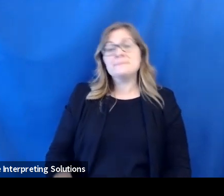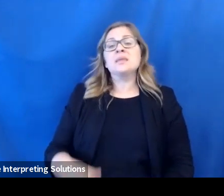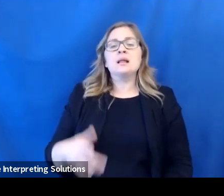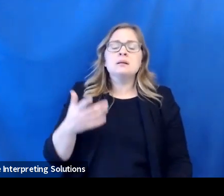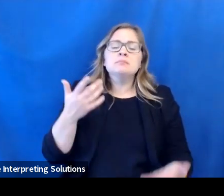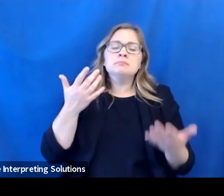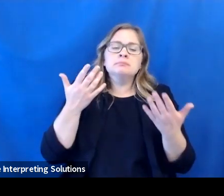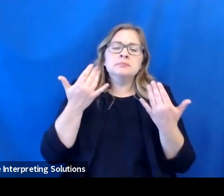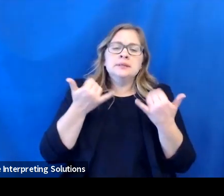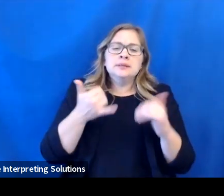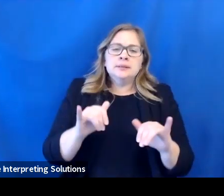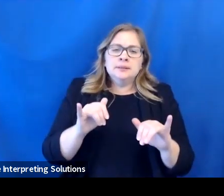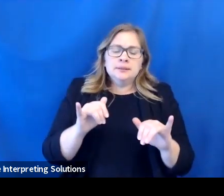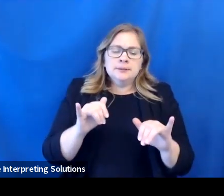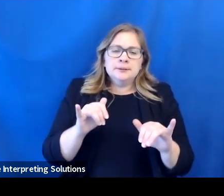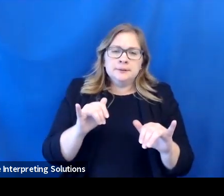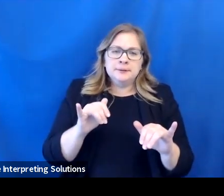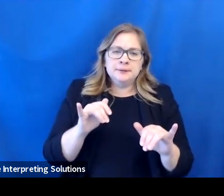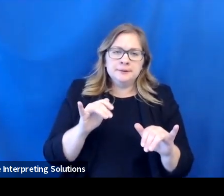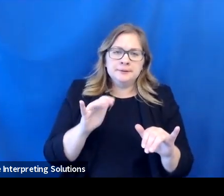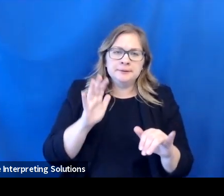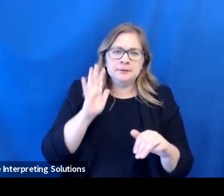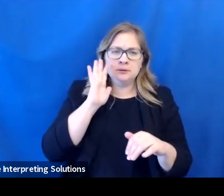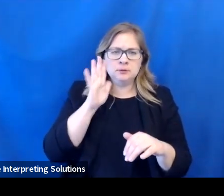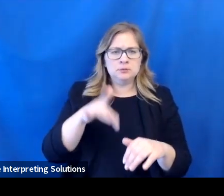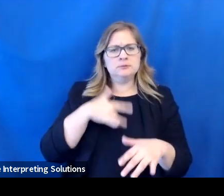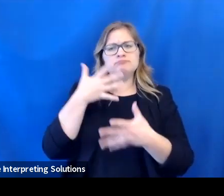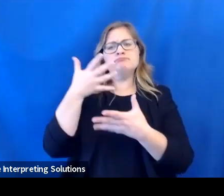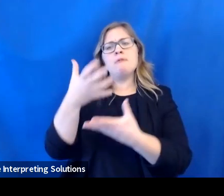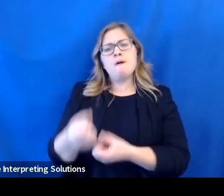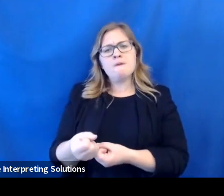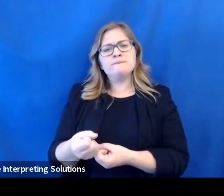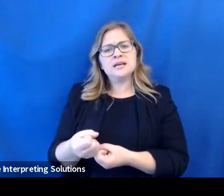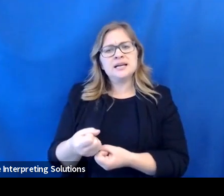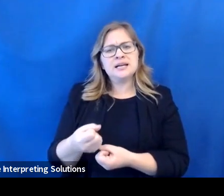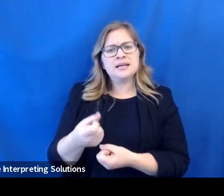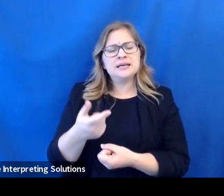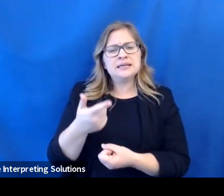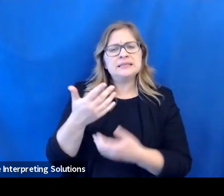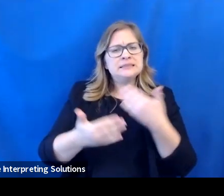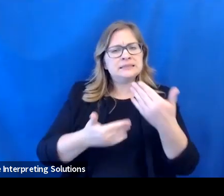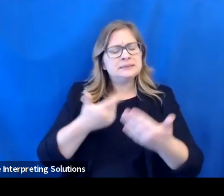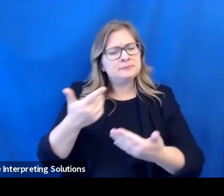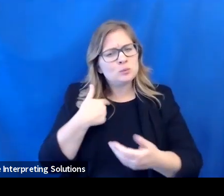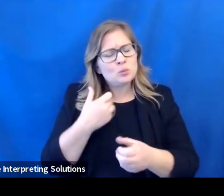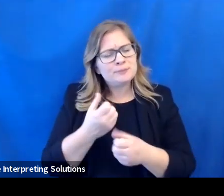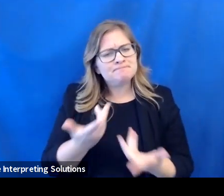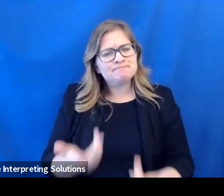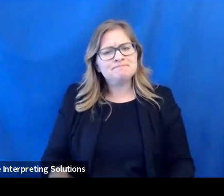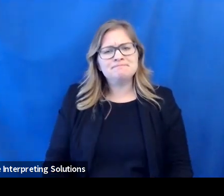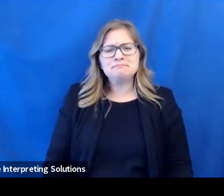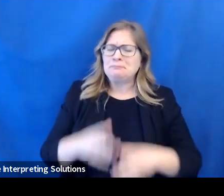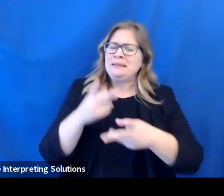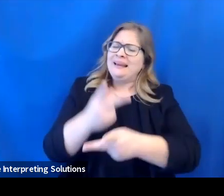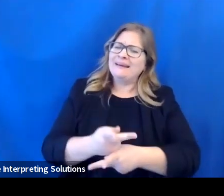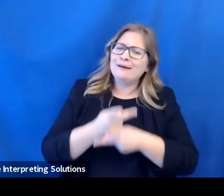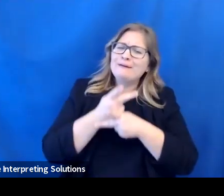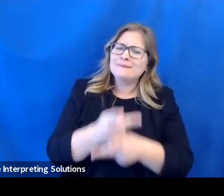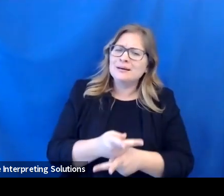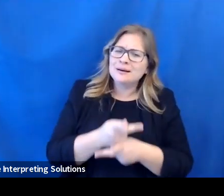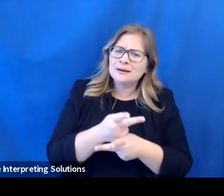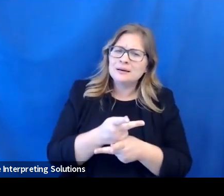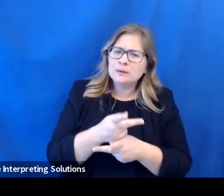interval that goes on both sides. And I want to be very careful in talking to Minnesotans about explaining exactly what you can get out of the state and what